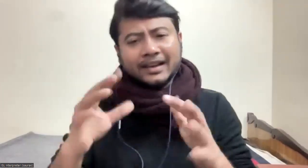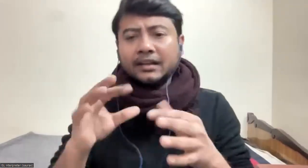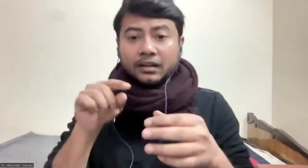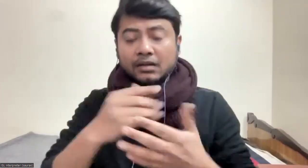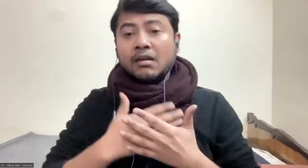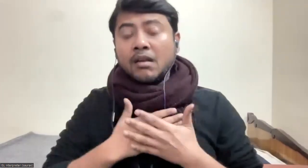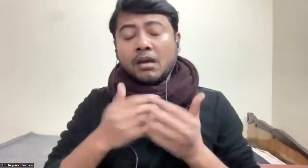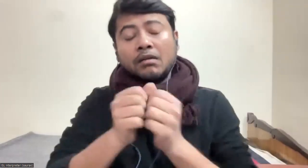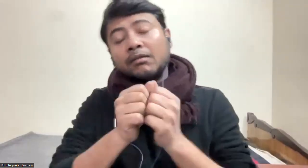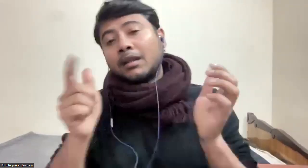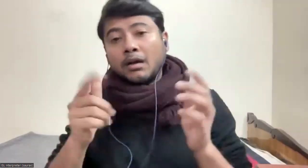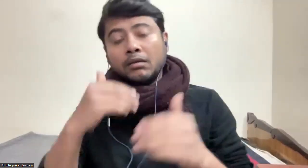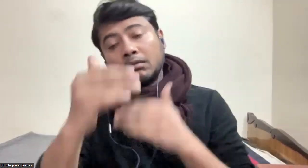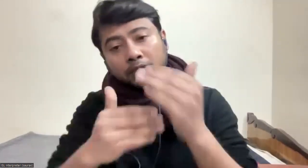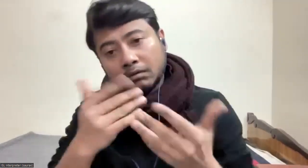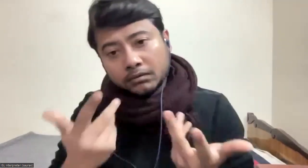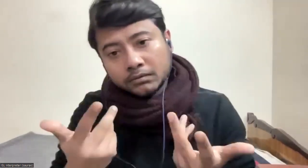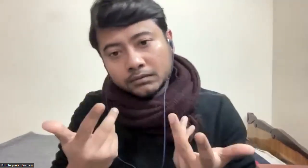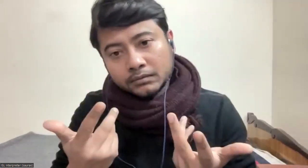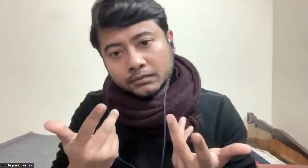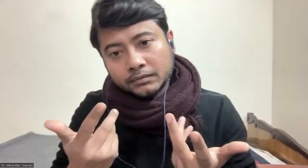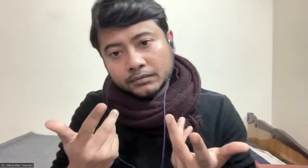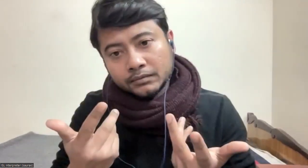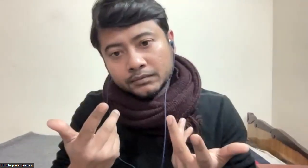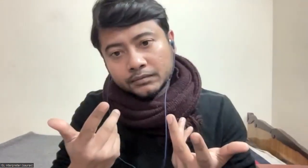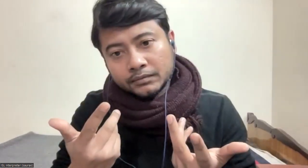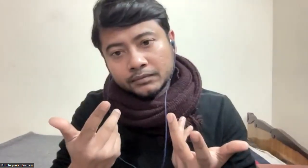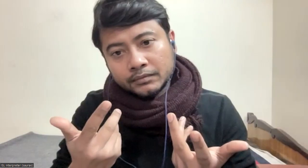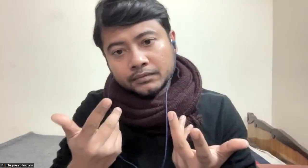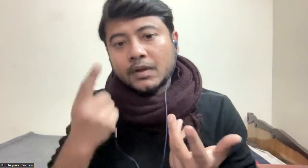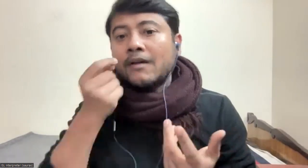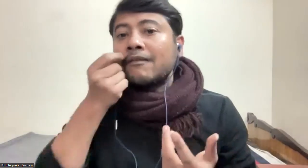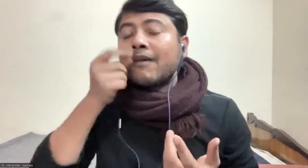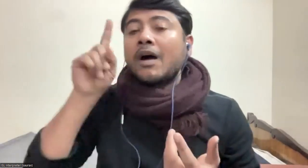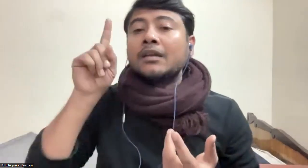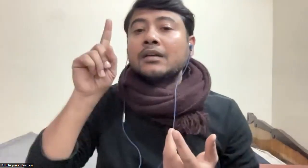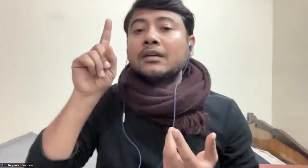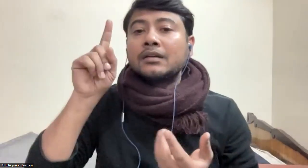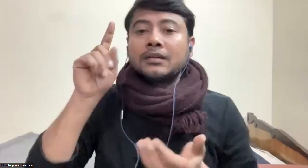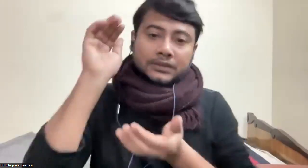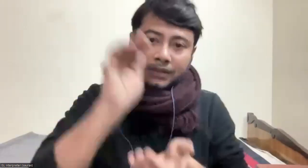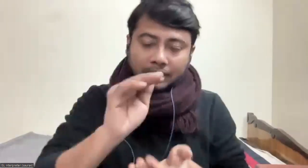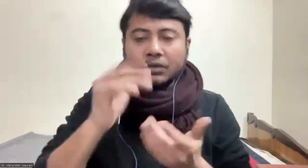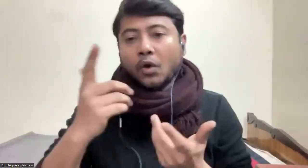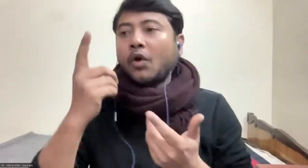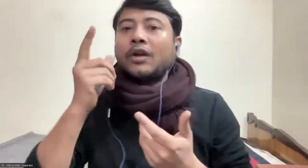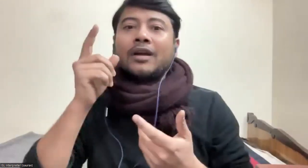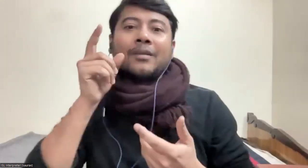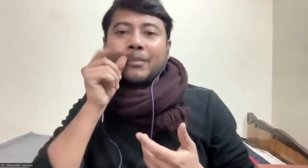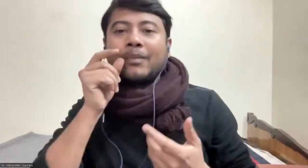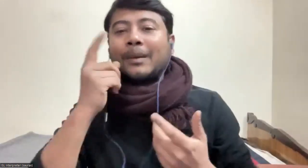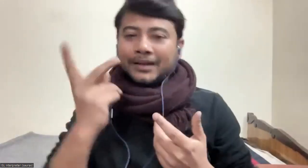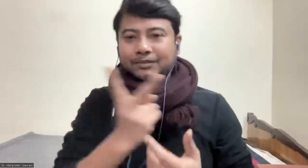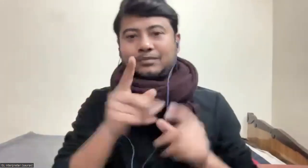your, friend or your father or your lover or whatever relationship you look at Krishna, love is the basis,